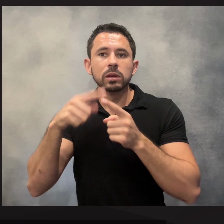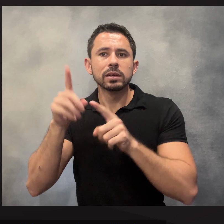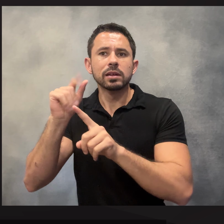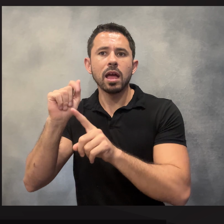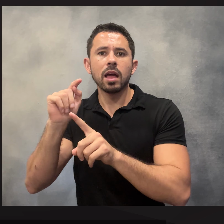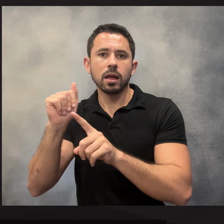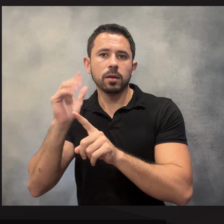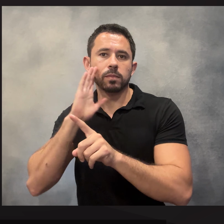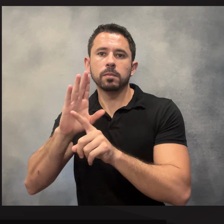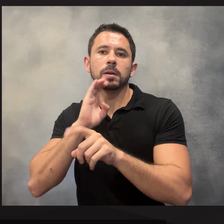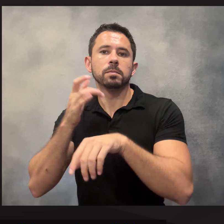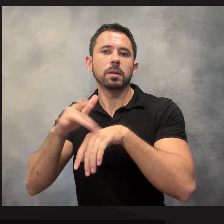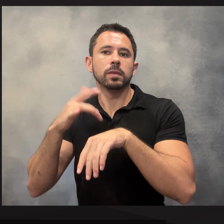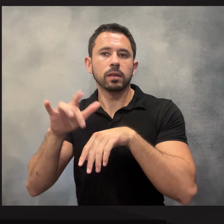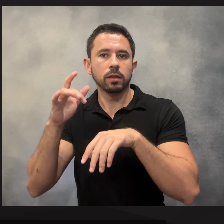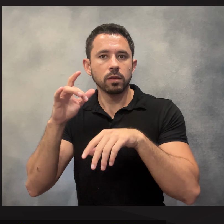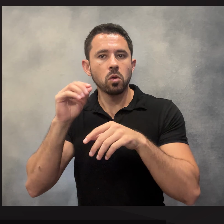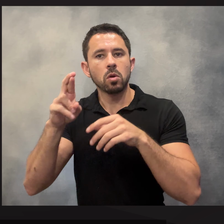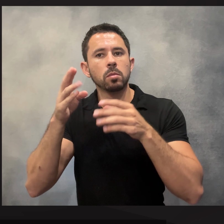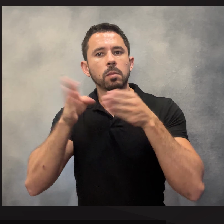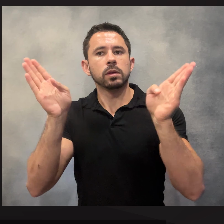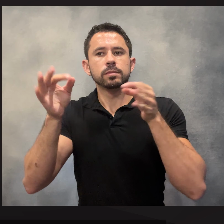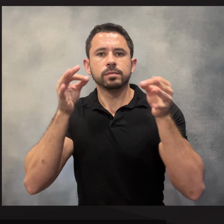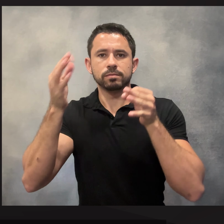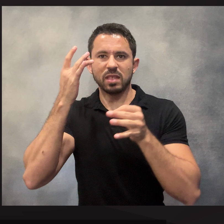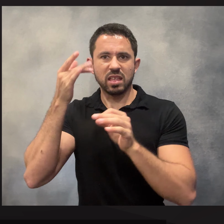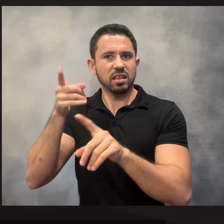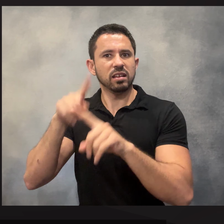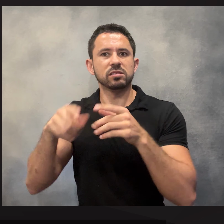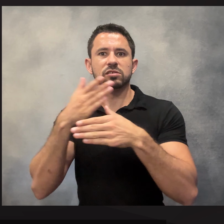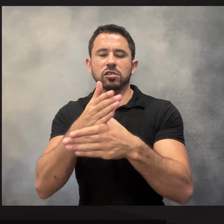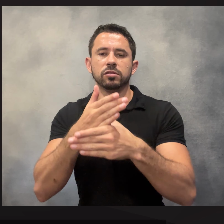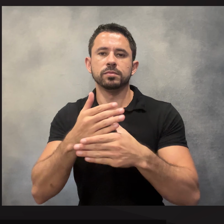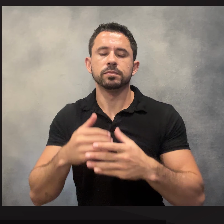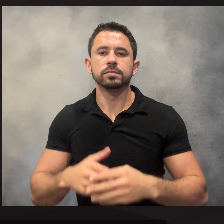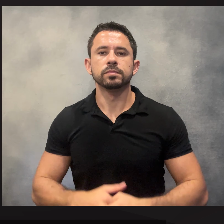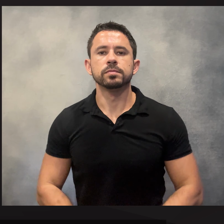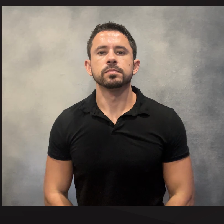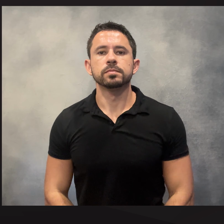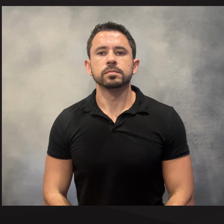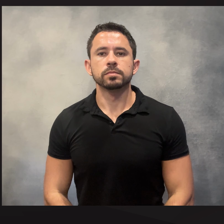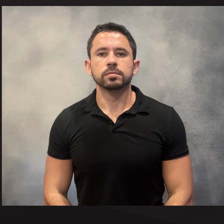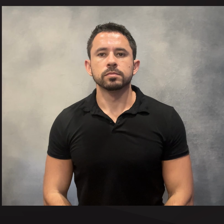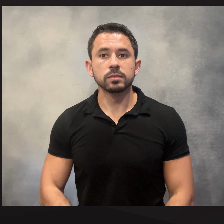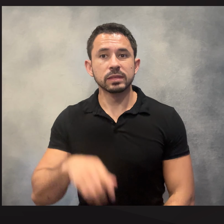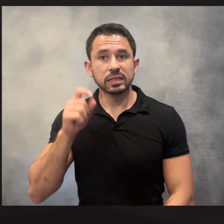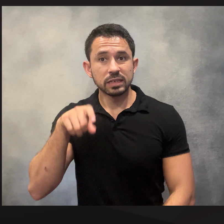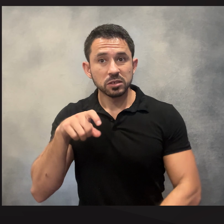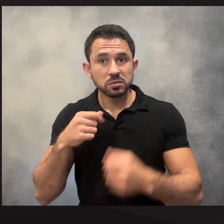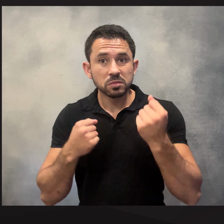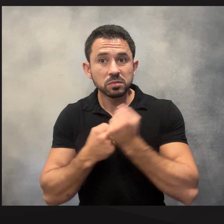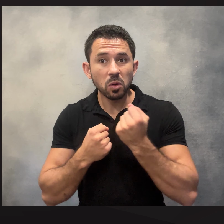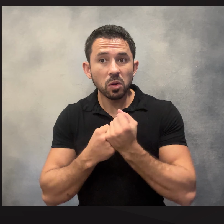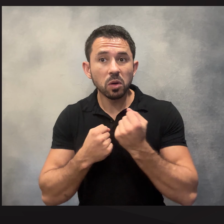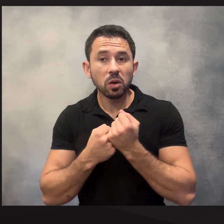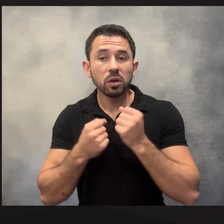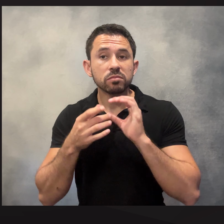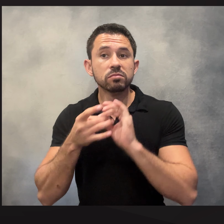or a public explanation of why it cannot be shared. Do you need support on the New York State